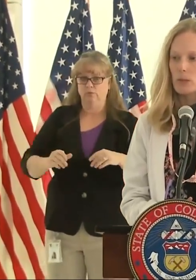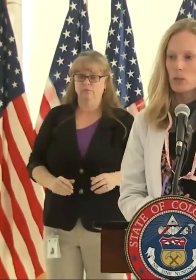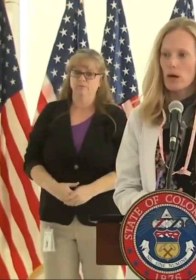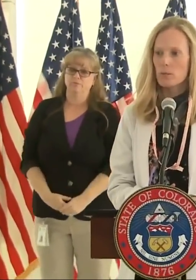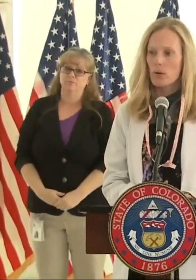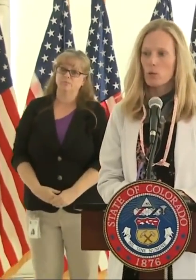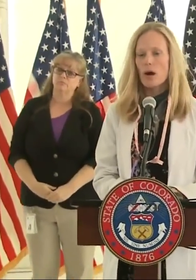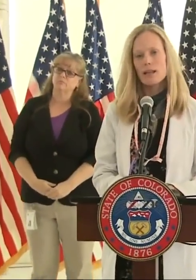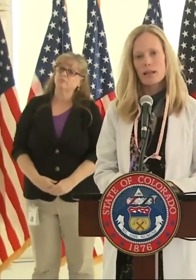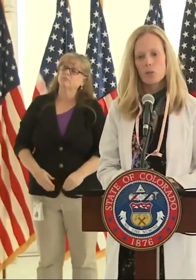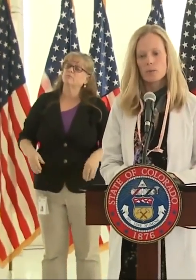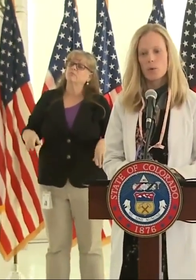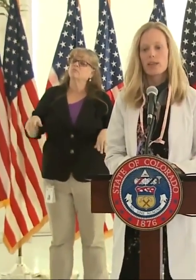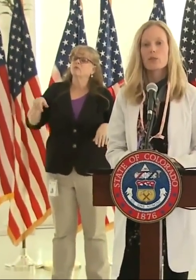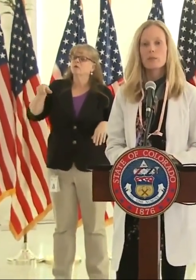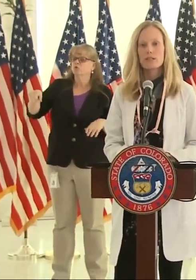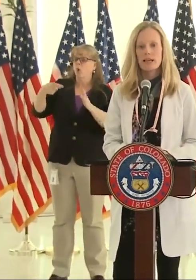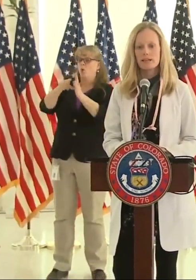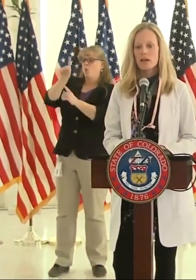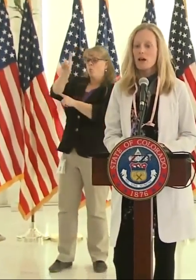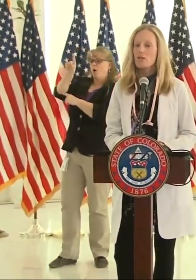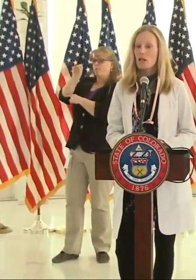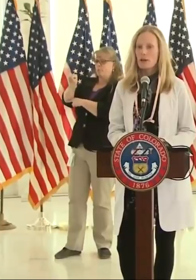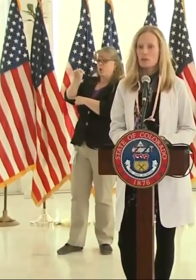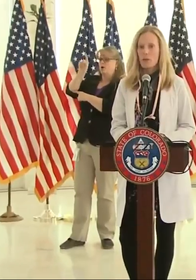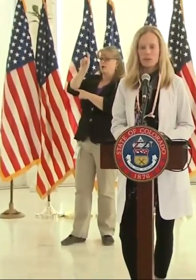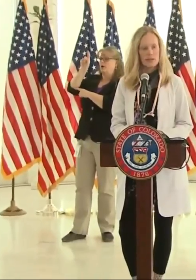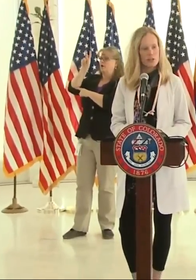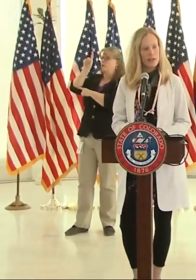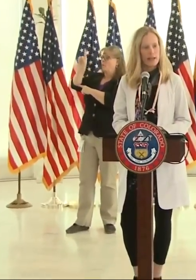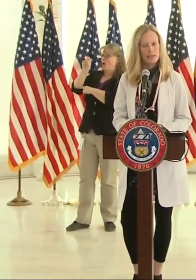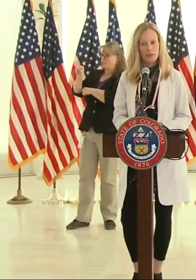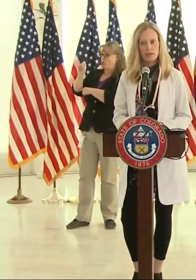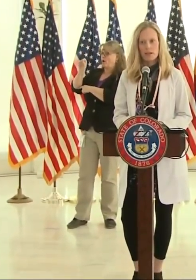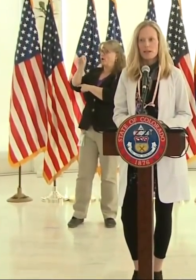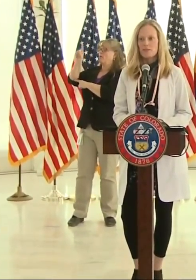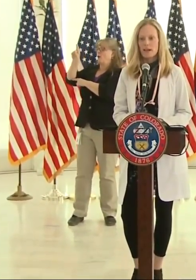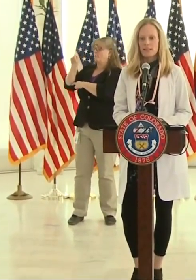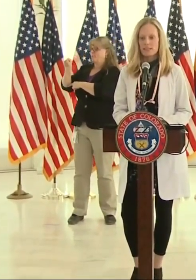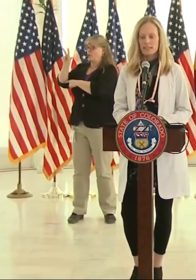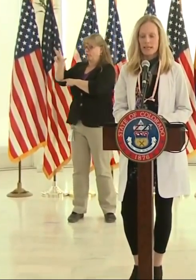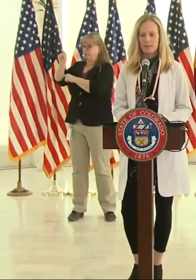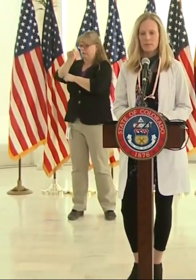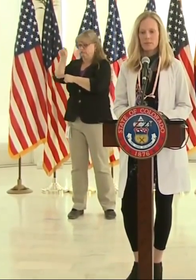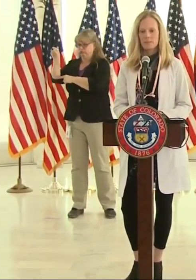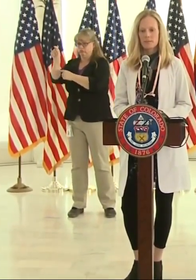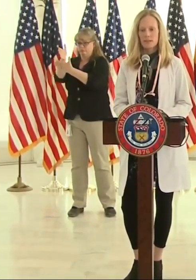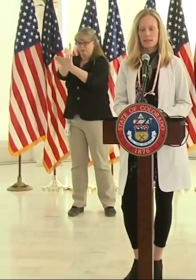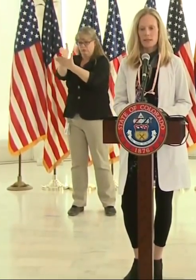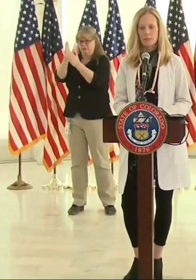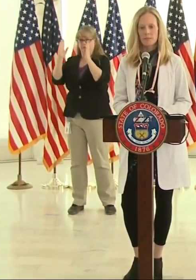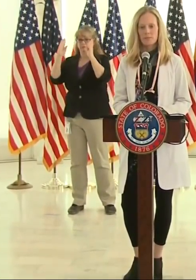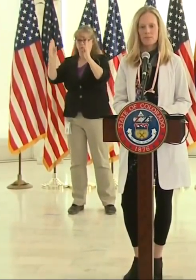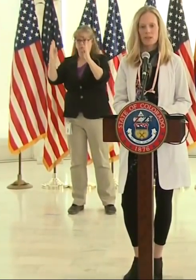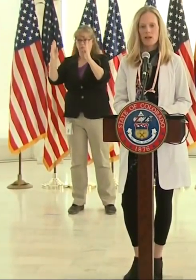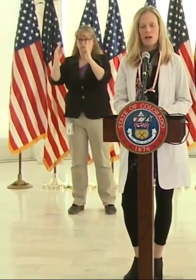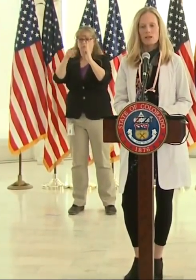probably between 1.1 and 1.3% of Colorado's population that has been infected to date. Next